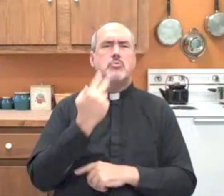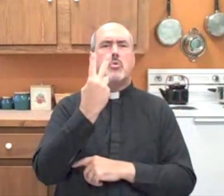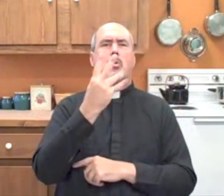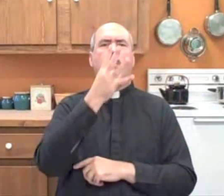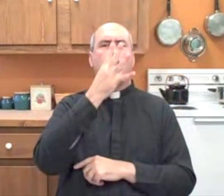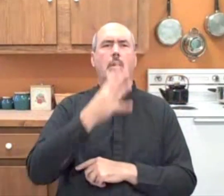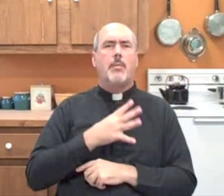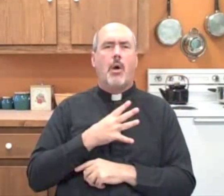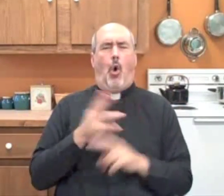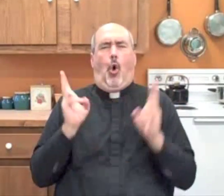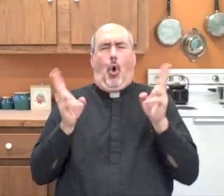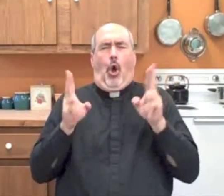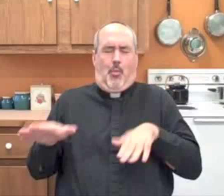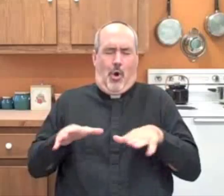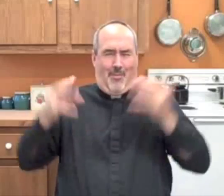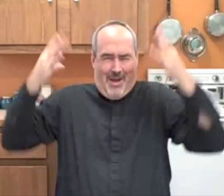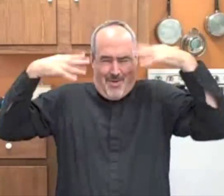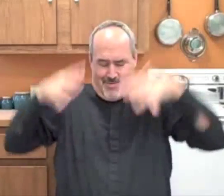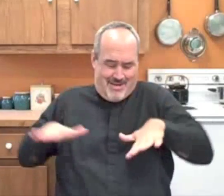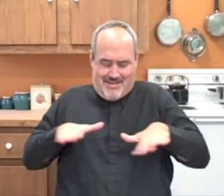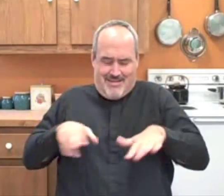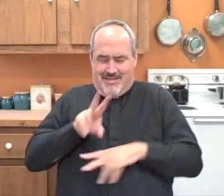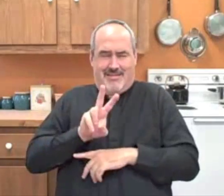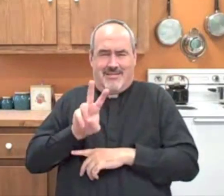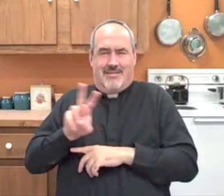two women were bustling past the church.